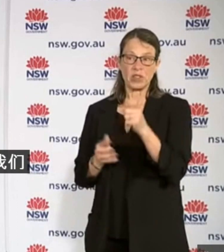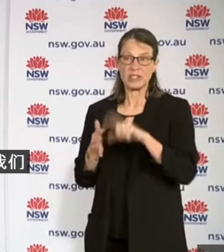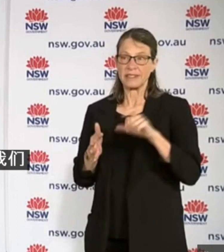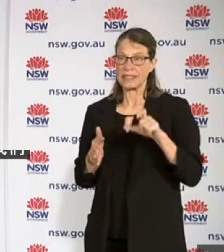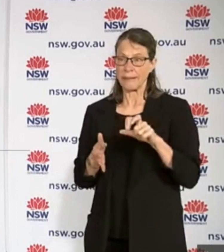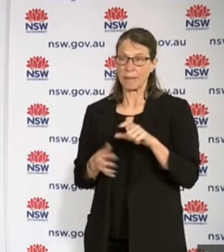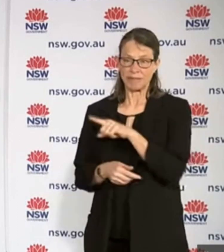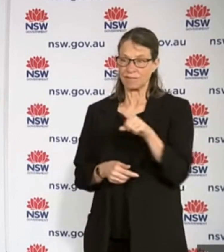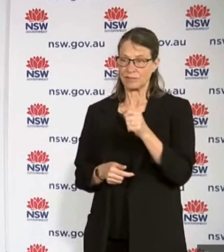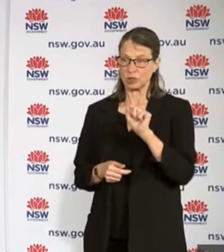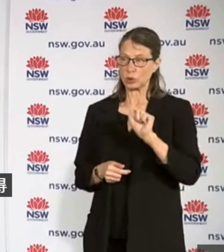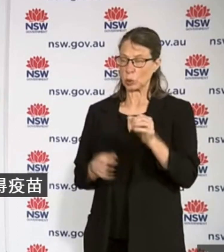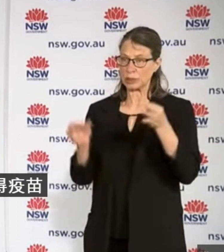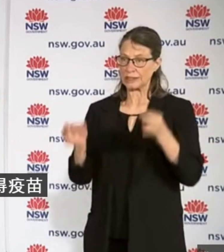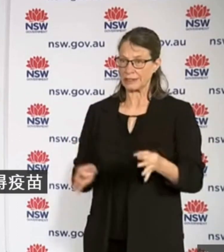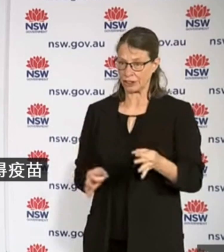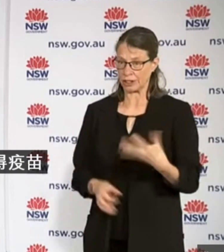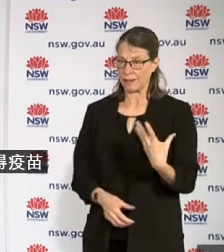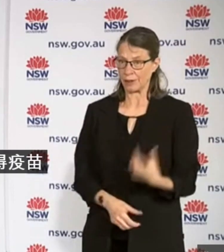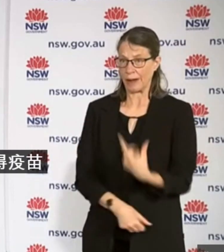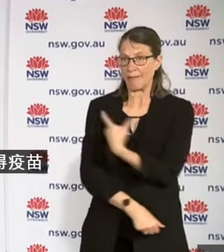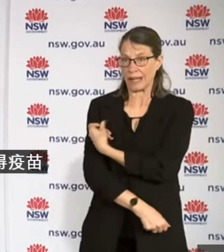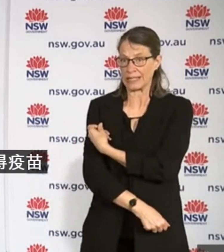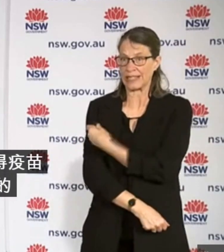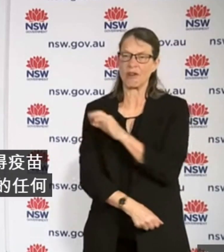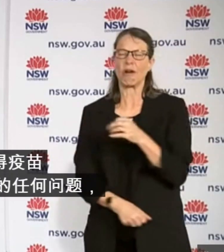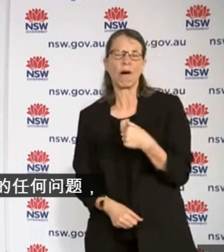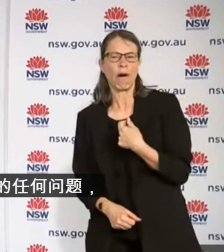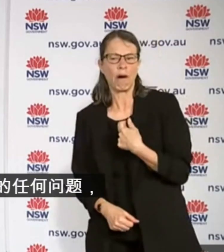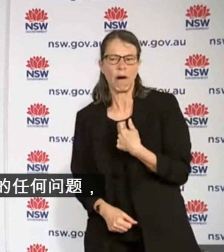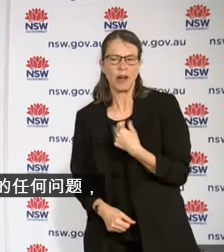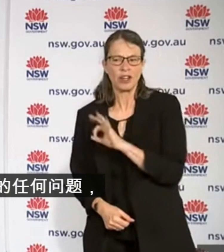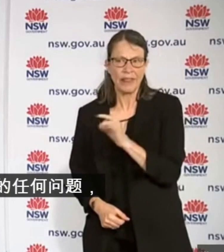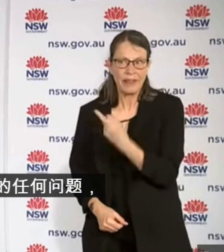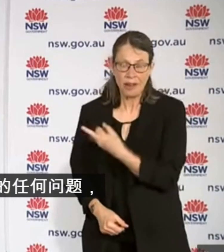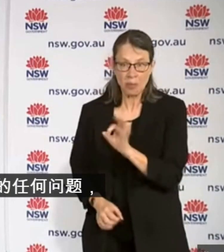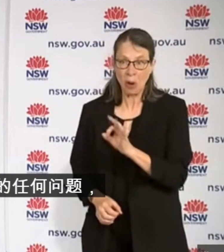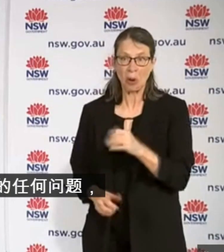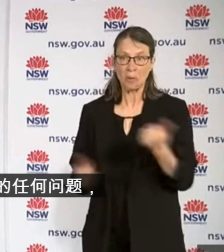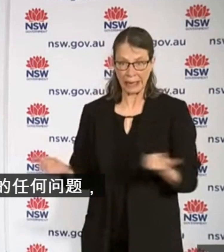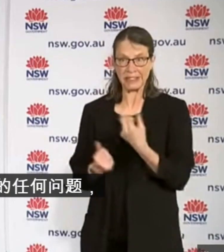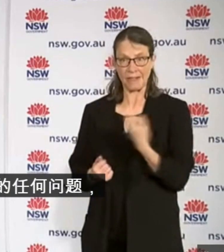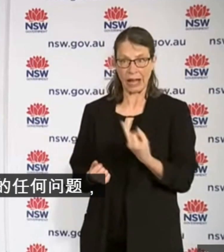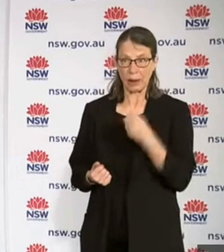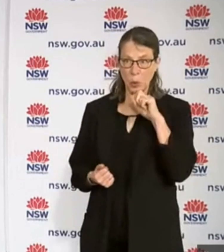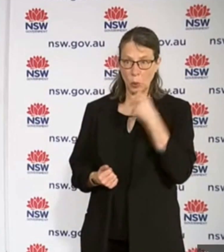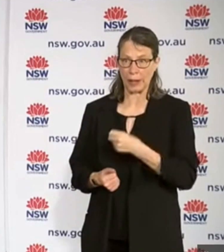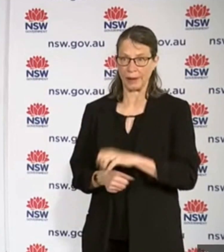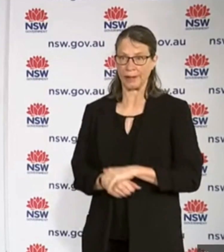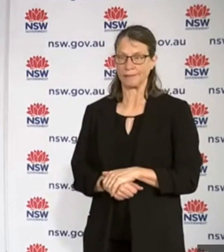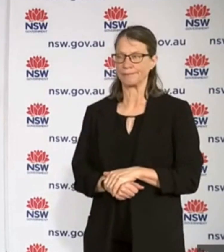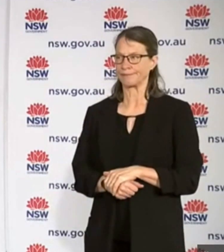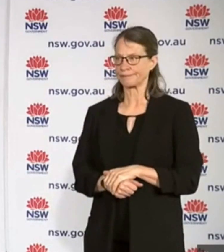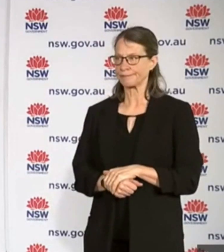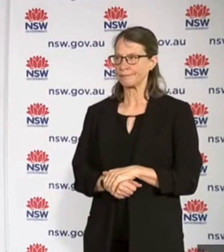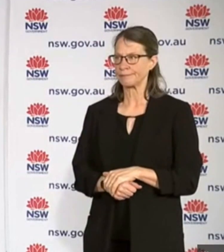make sure we made the vaccine accessible to anybody who wanted it. And if there are any issues, that will be dealt with in the next one. There are